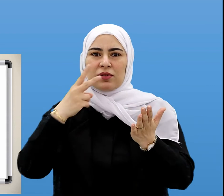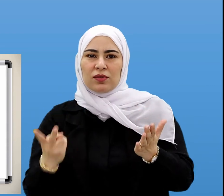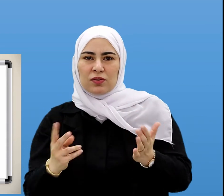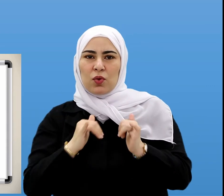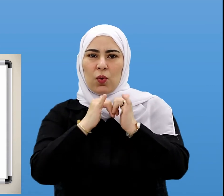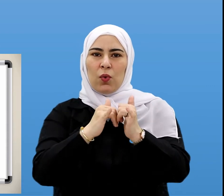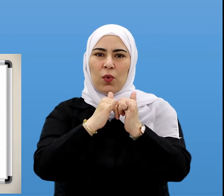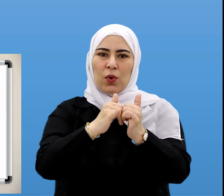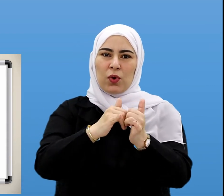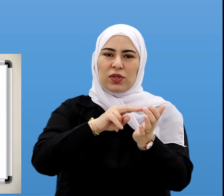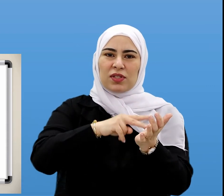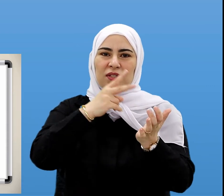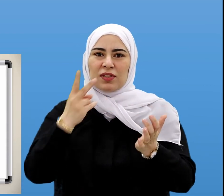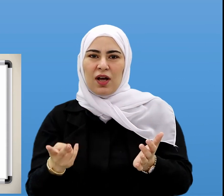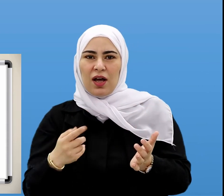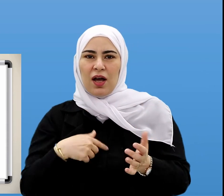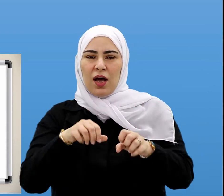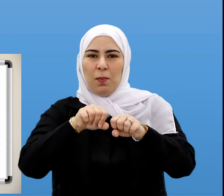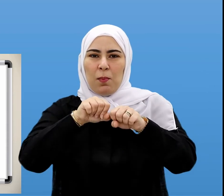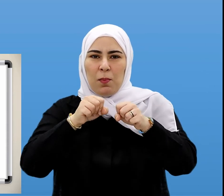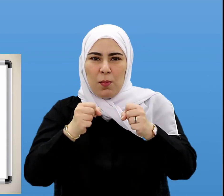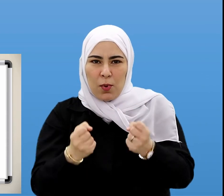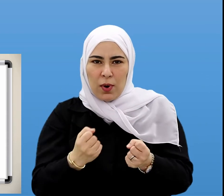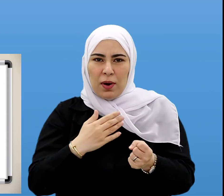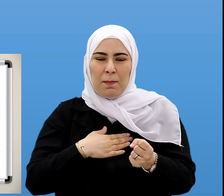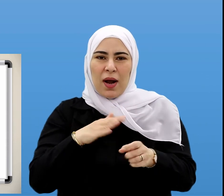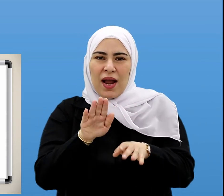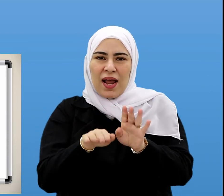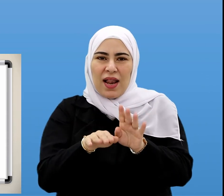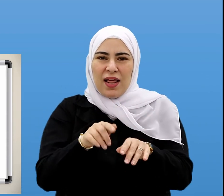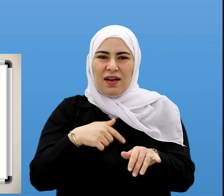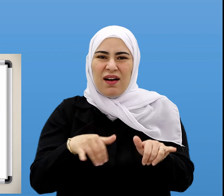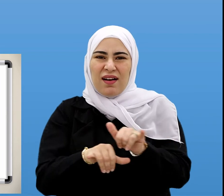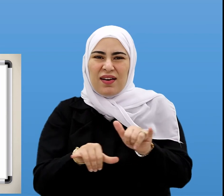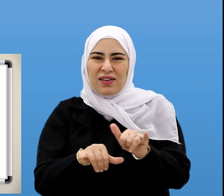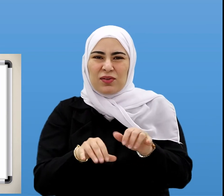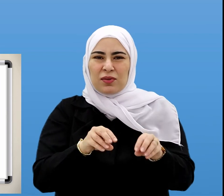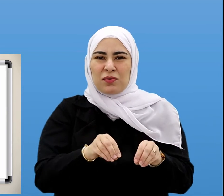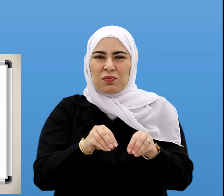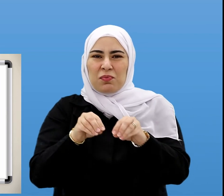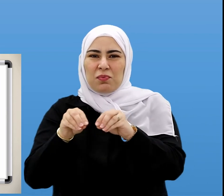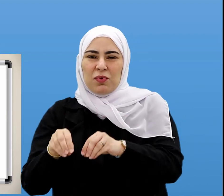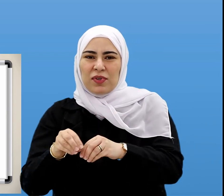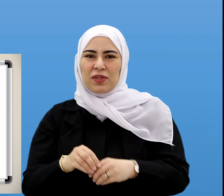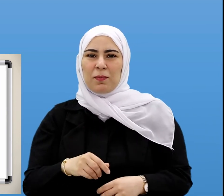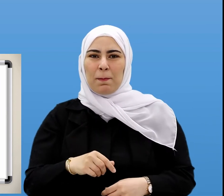I could or couldn't move it a little, but I could or couldn't get it